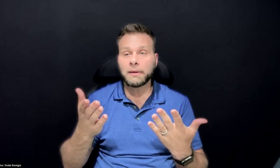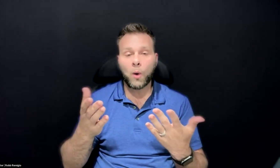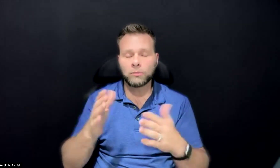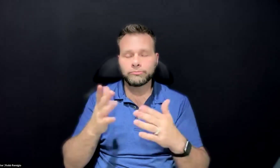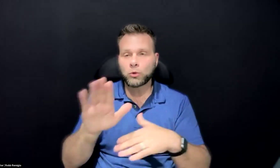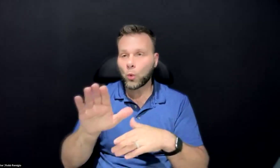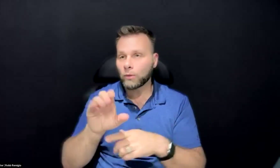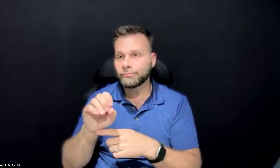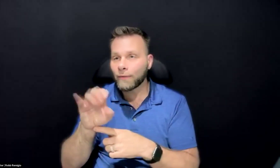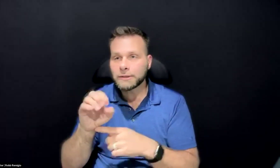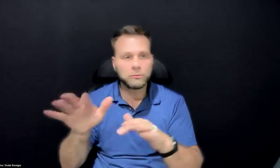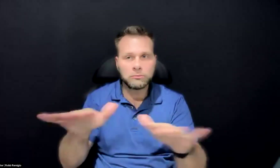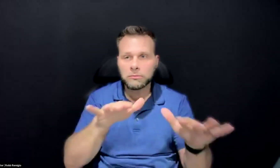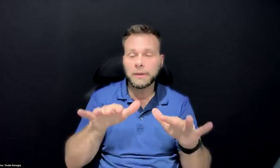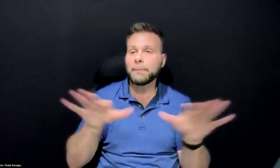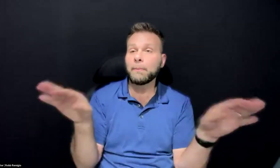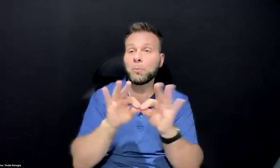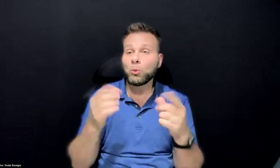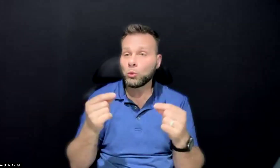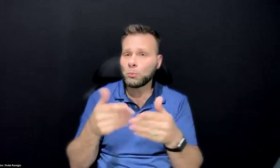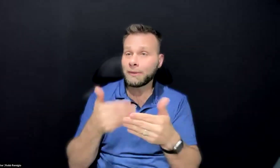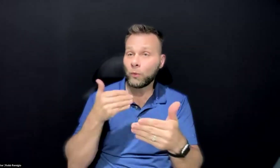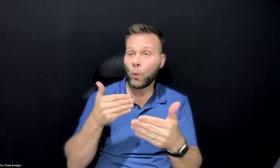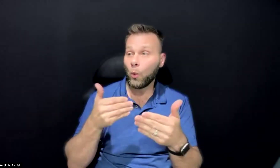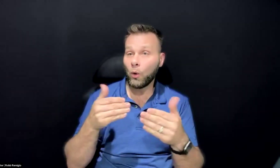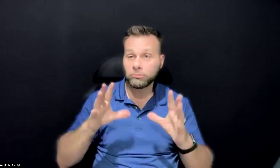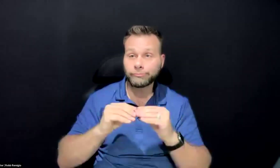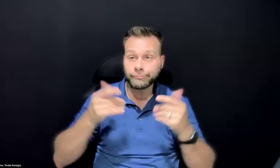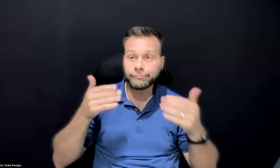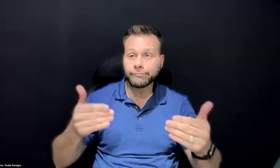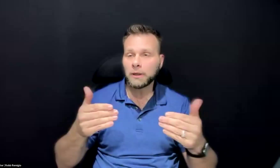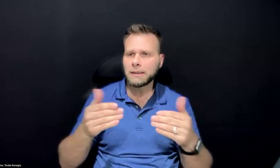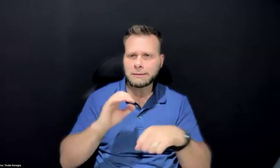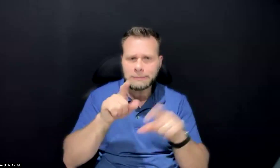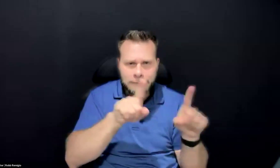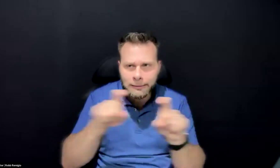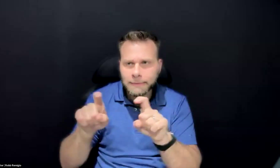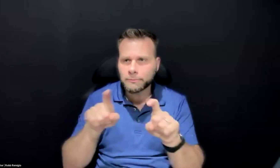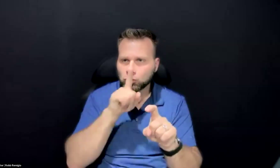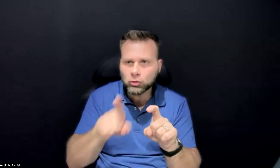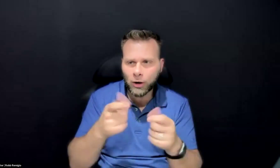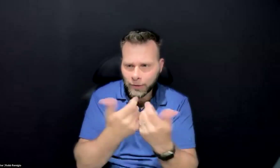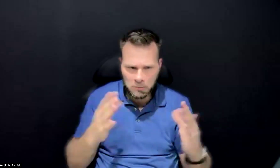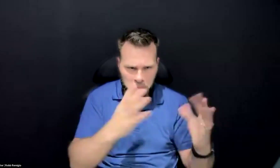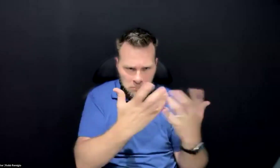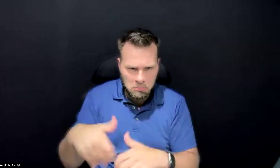There too, you check out your hardware, your software, that the microphones are all working. You don't want to find out that there's a